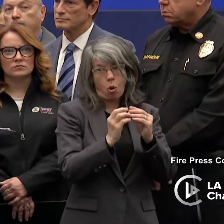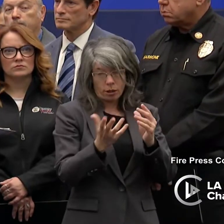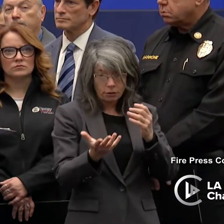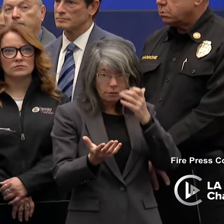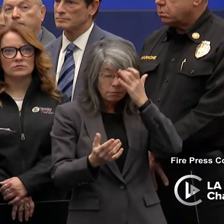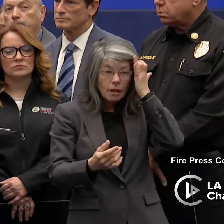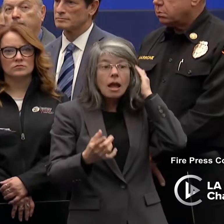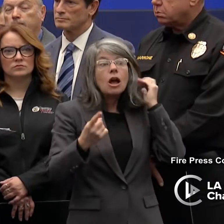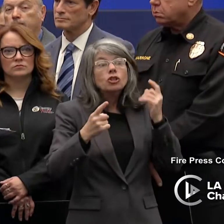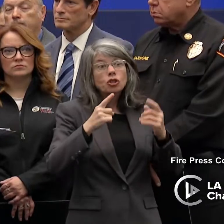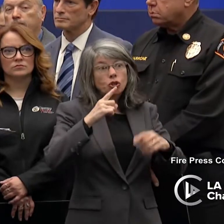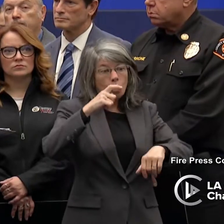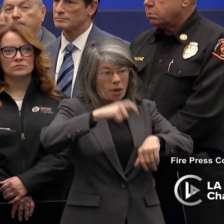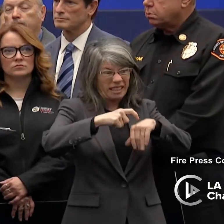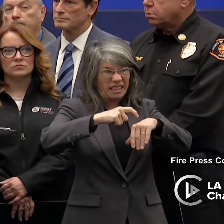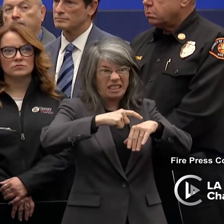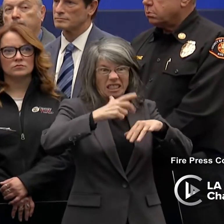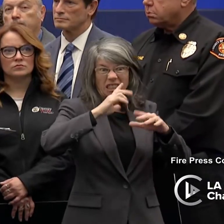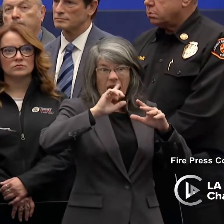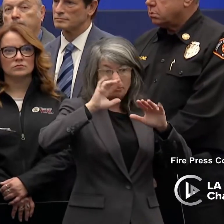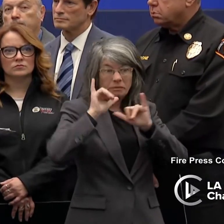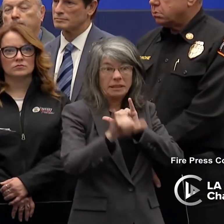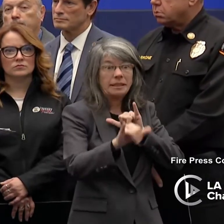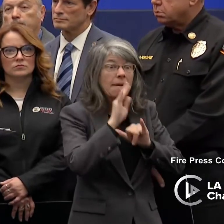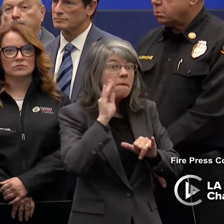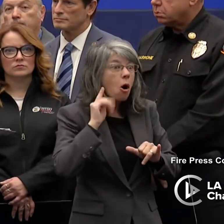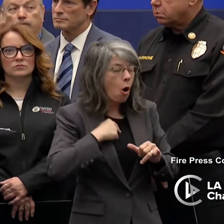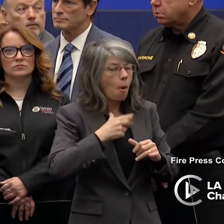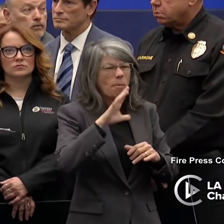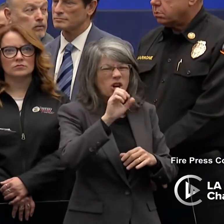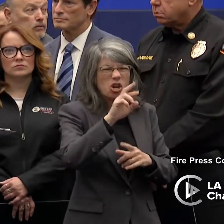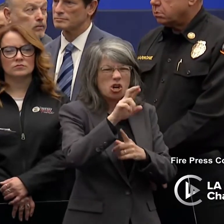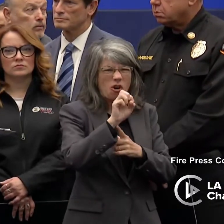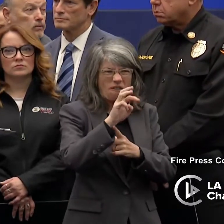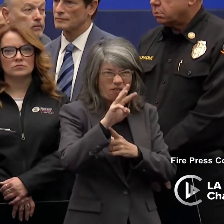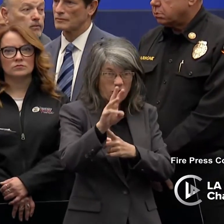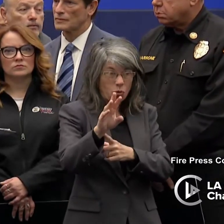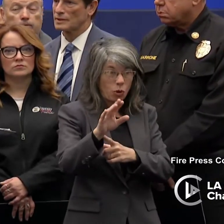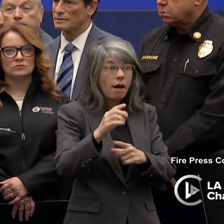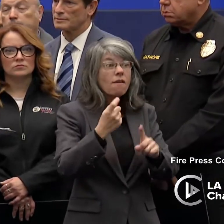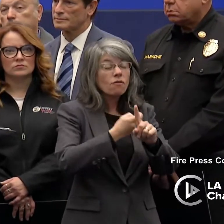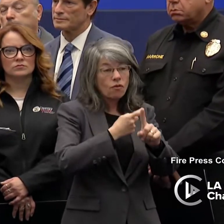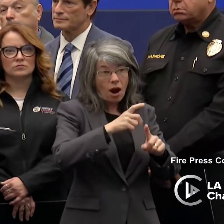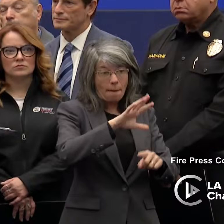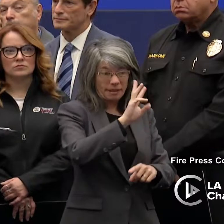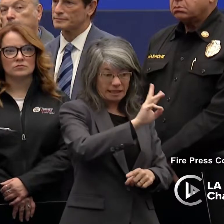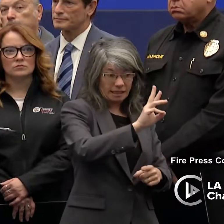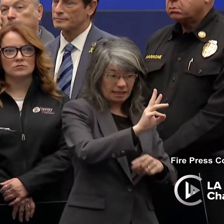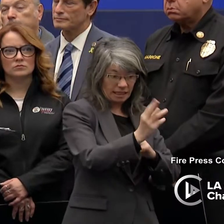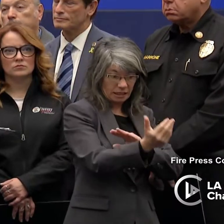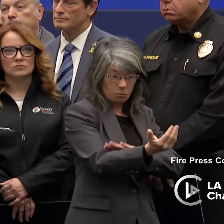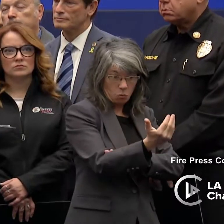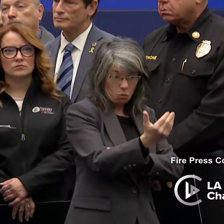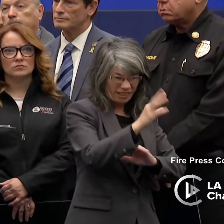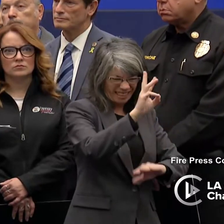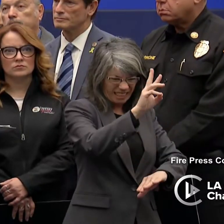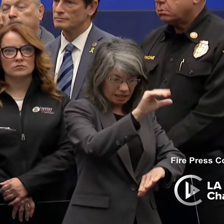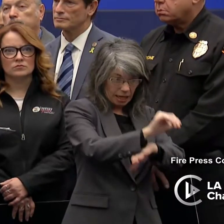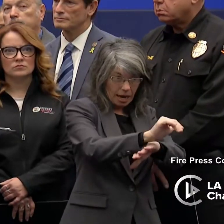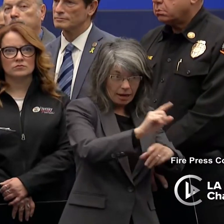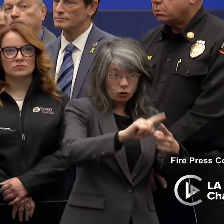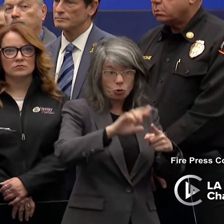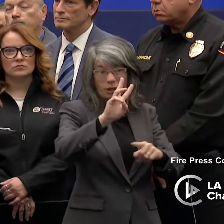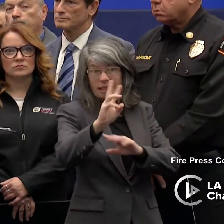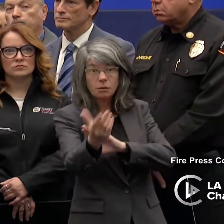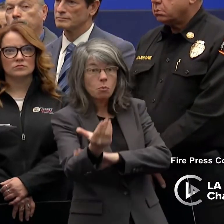regards to a curfew, the curfew still is in effect from 6 p.m. To 6 a.m. I just want to